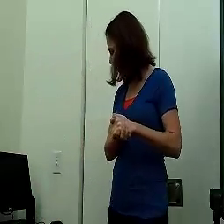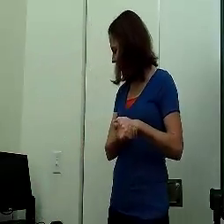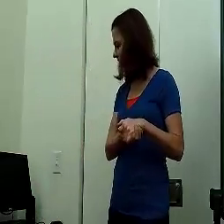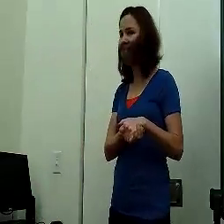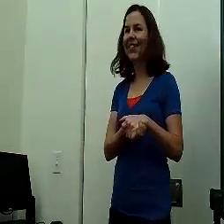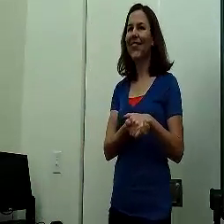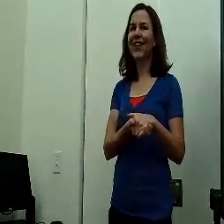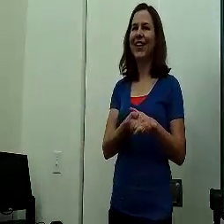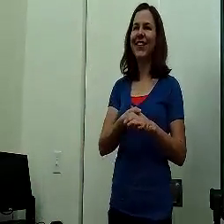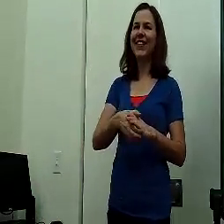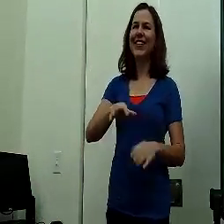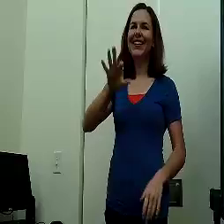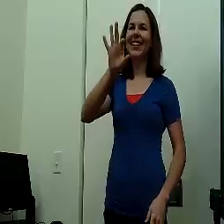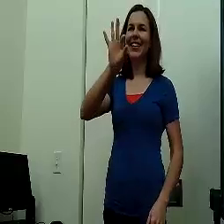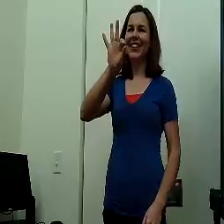Glenda, got one for you.